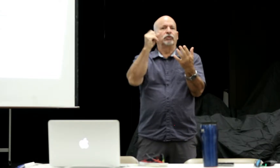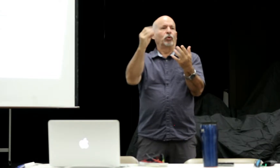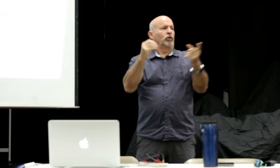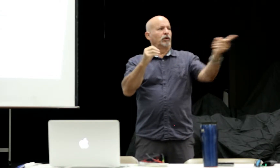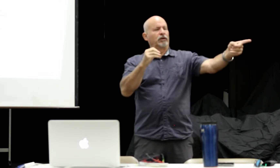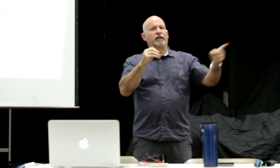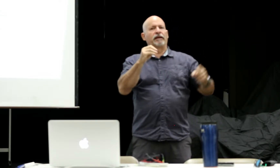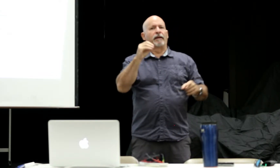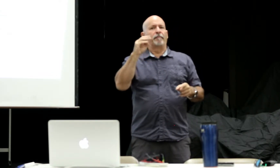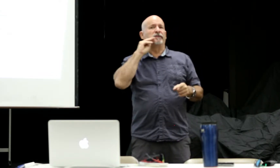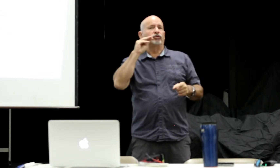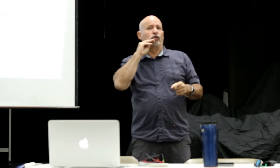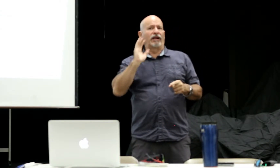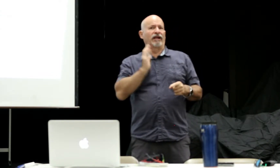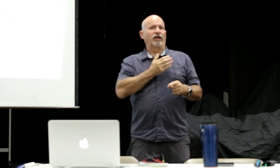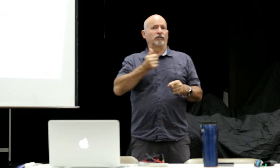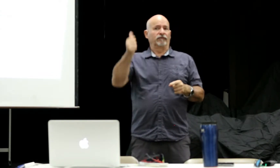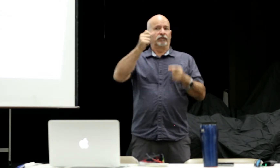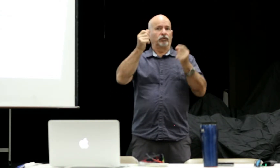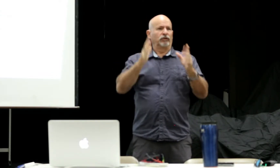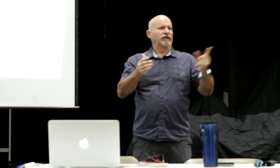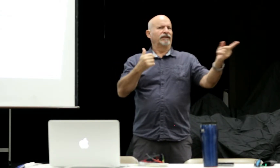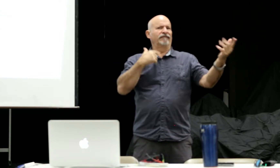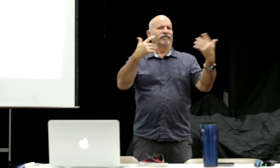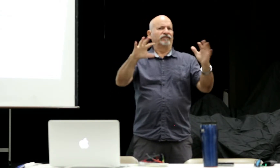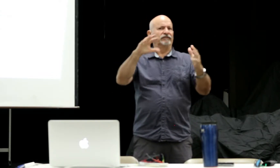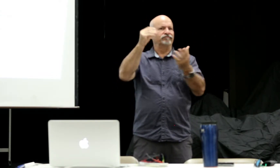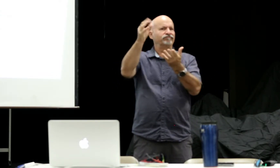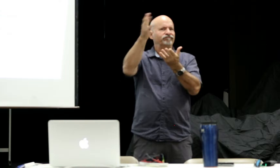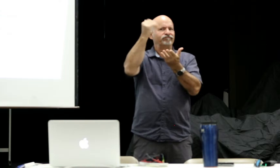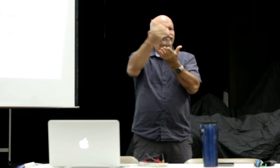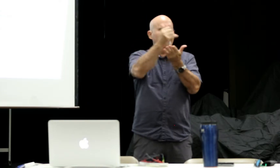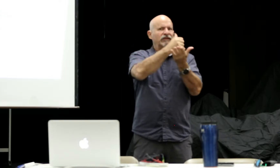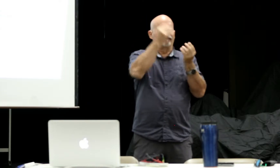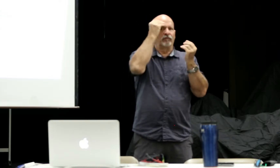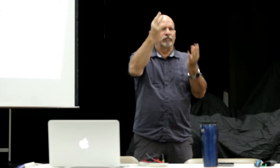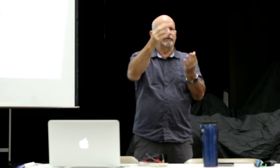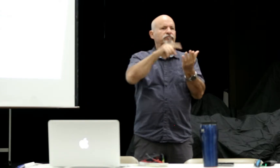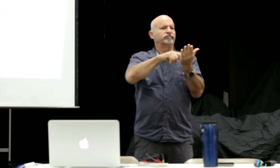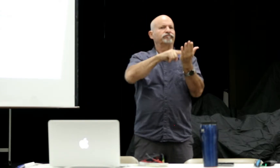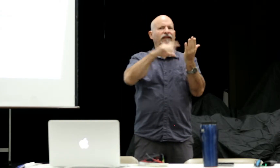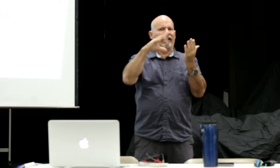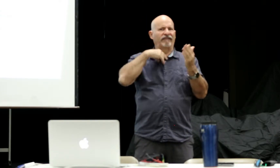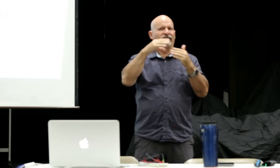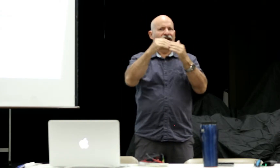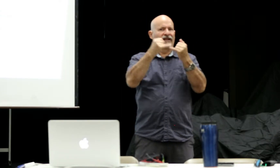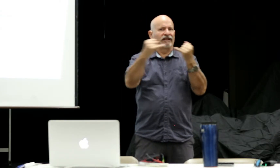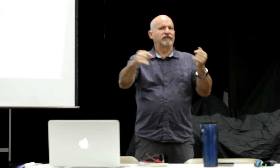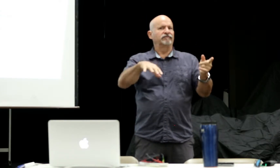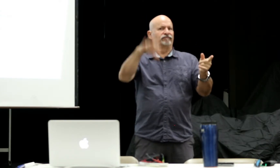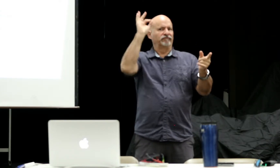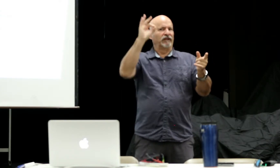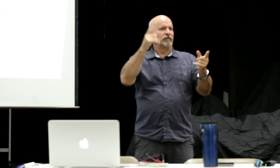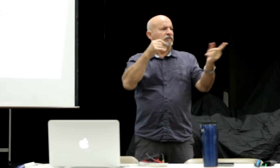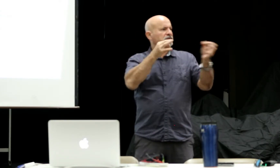stay. So Michelle, the executive director, did gather information, and we had